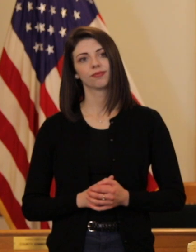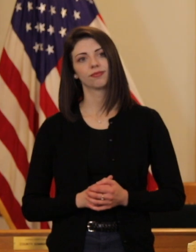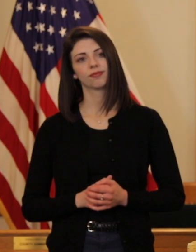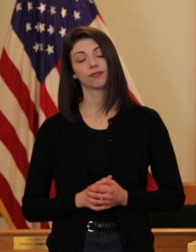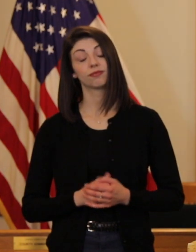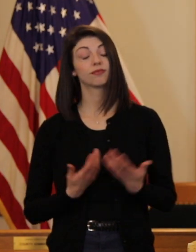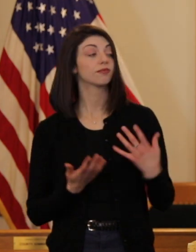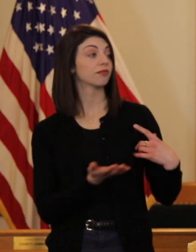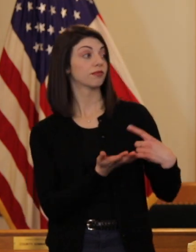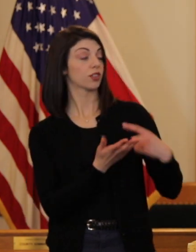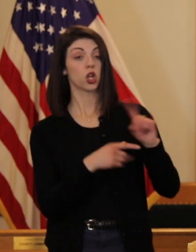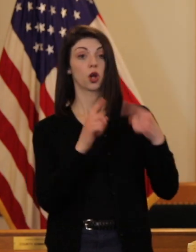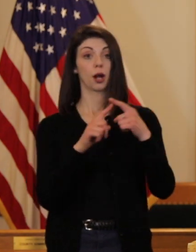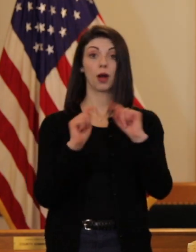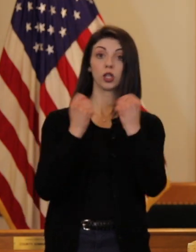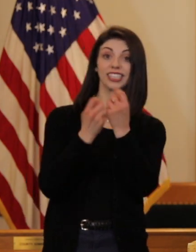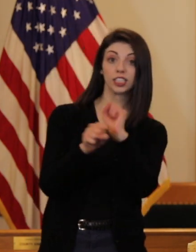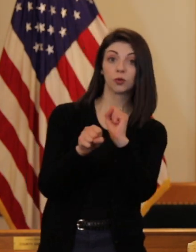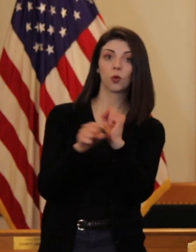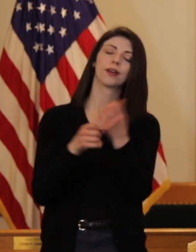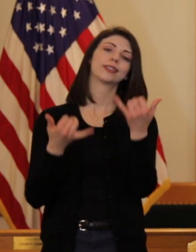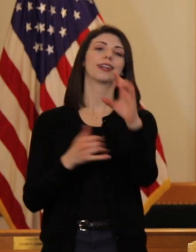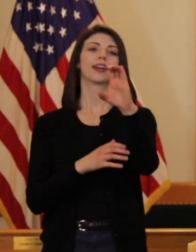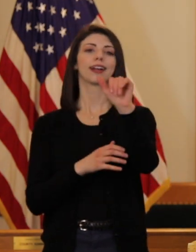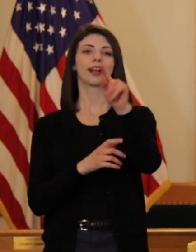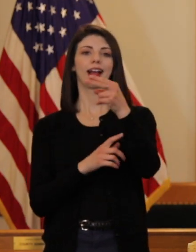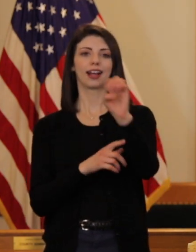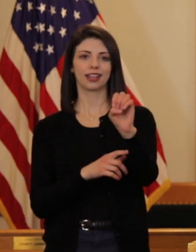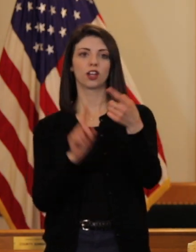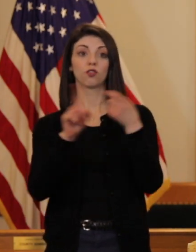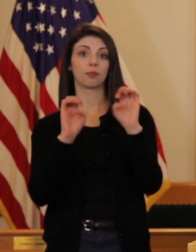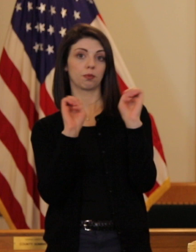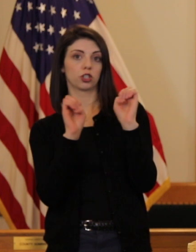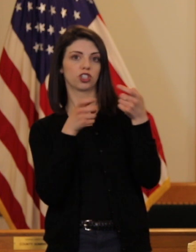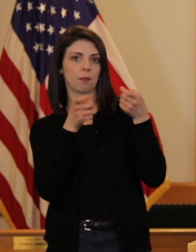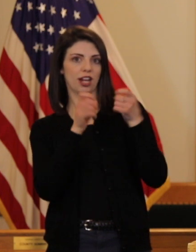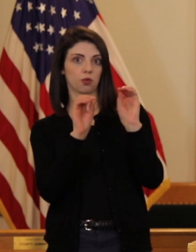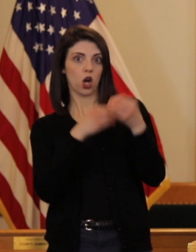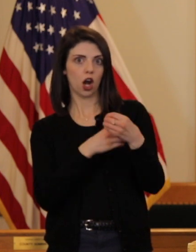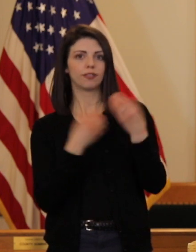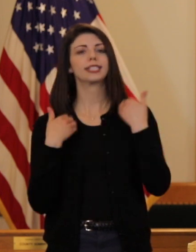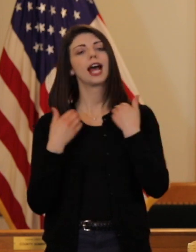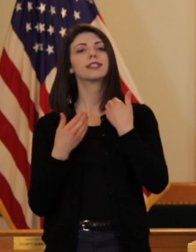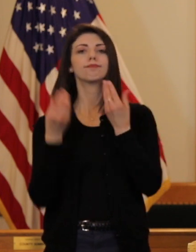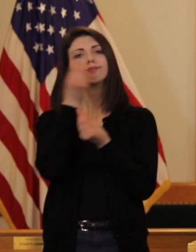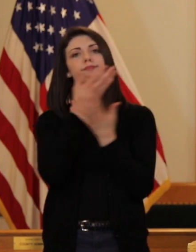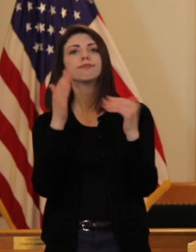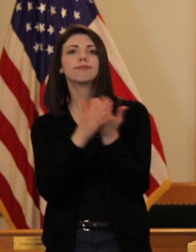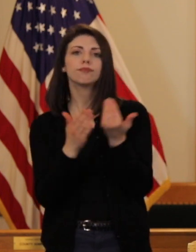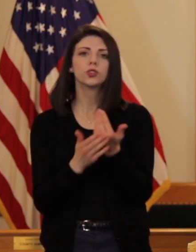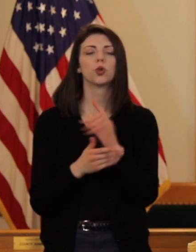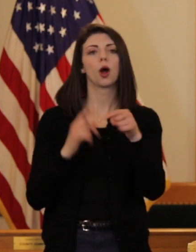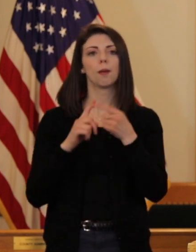Speaking of teamwork, today we've invited Kathy Palmatesso from the County Emergency Management Office to give us an update on COVID-19 response